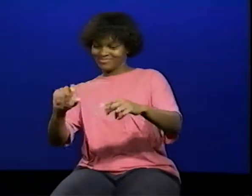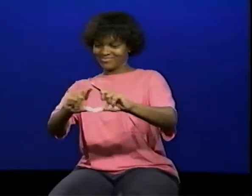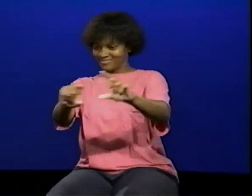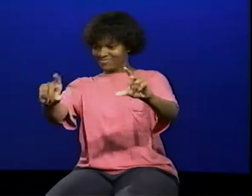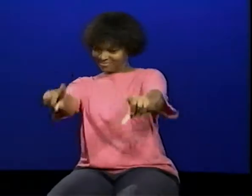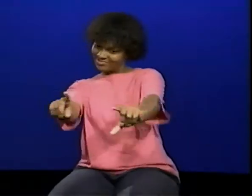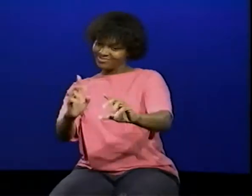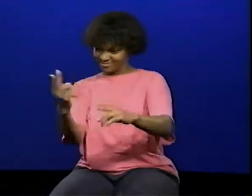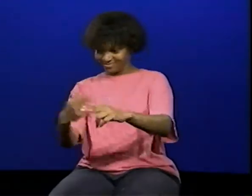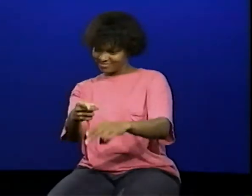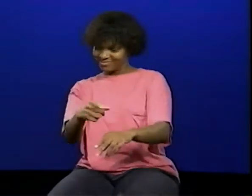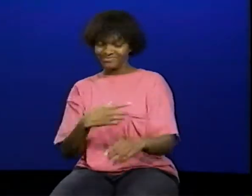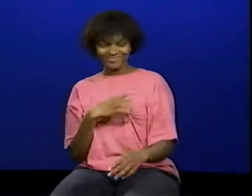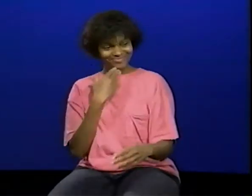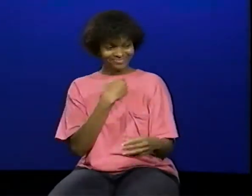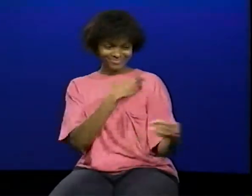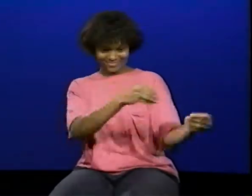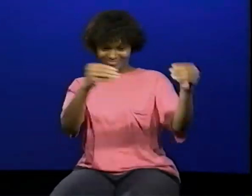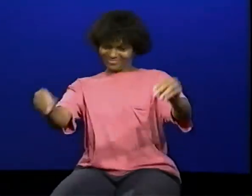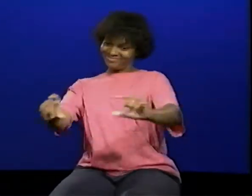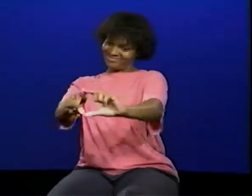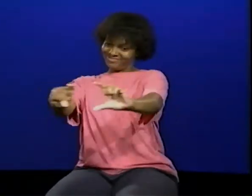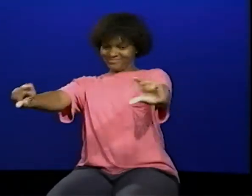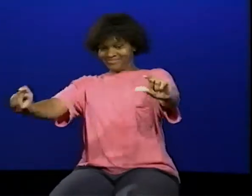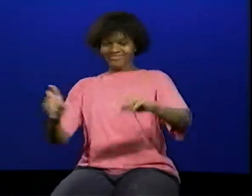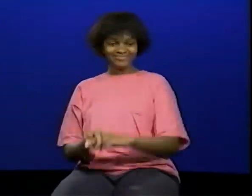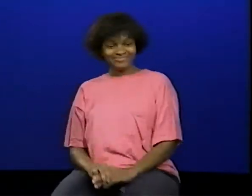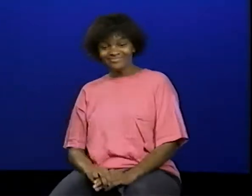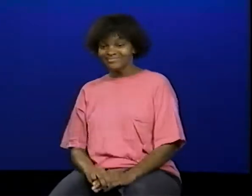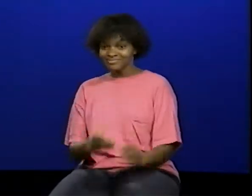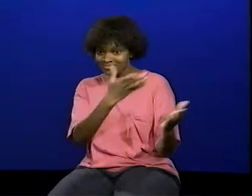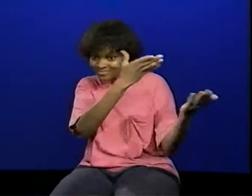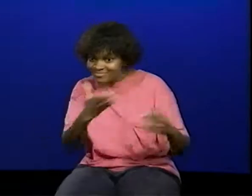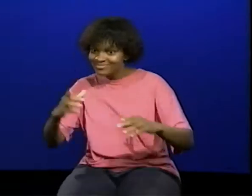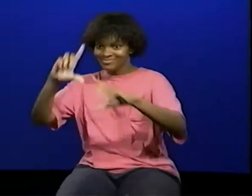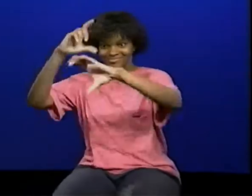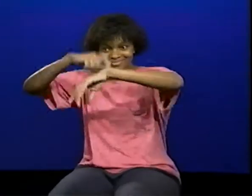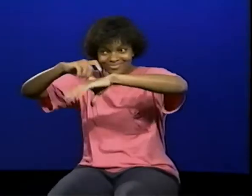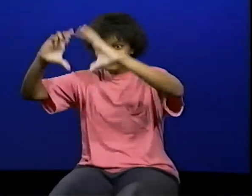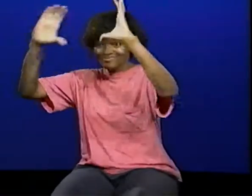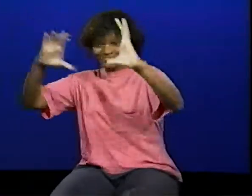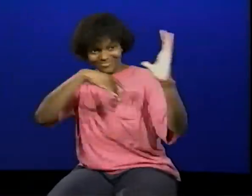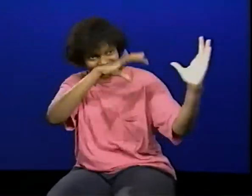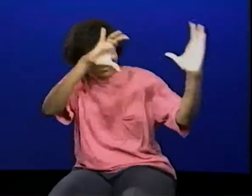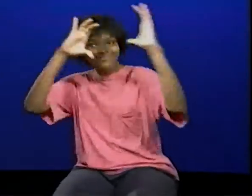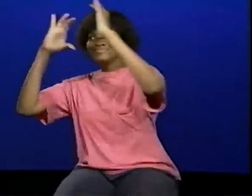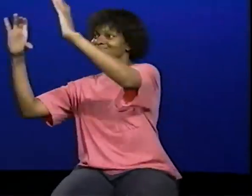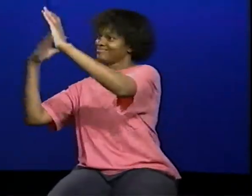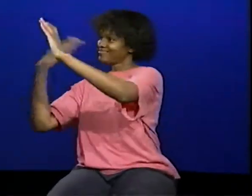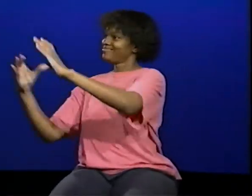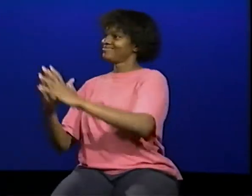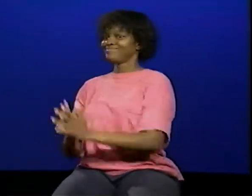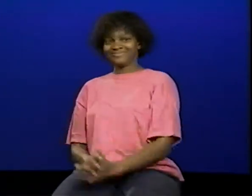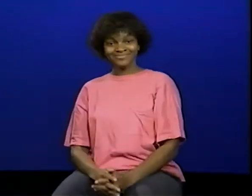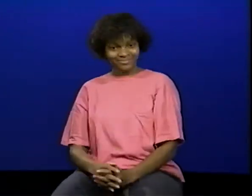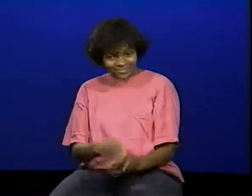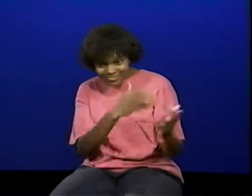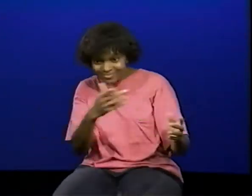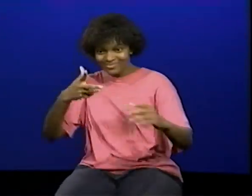legs around and just trying to pass the time. And somebody came in with some supplies from my office. They brought me a nameplate with my name on